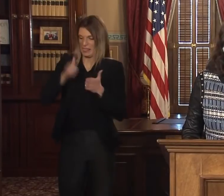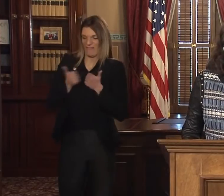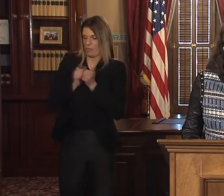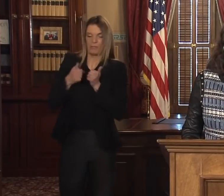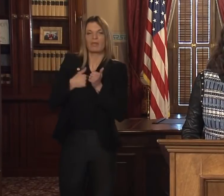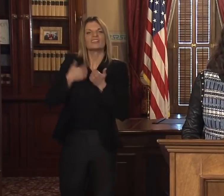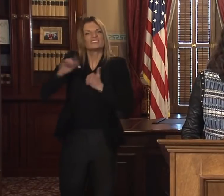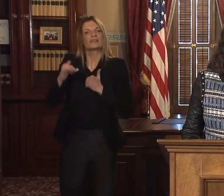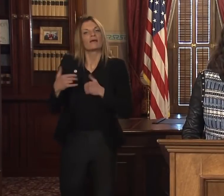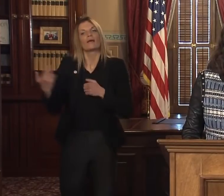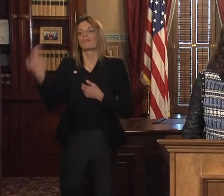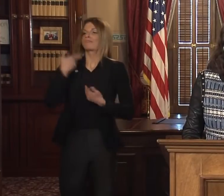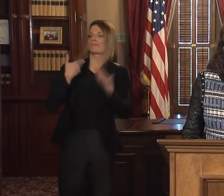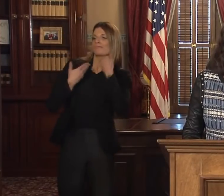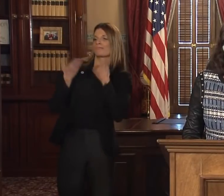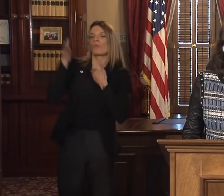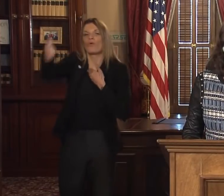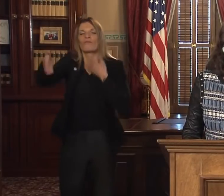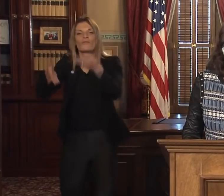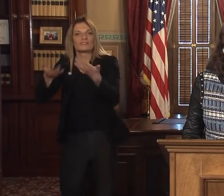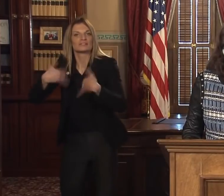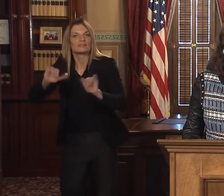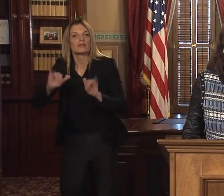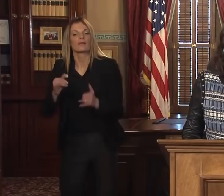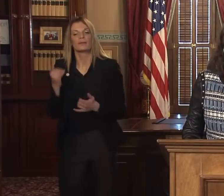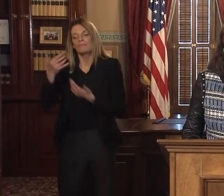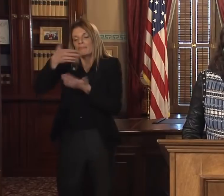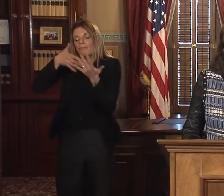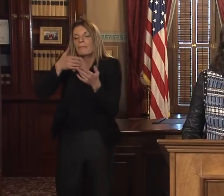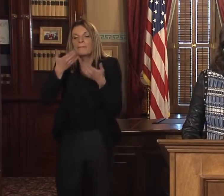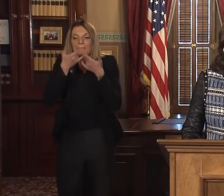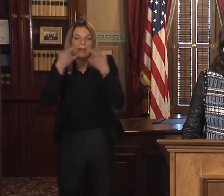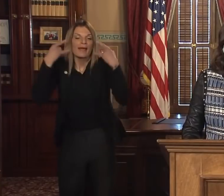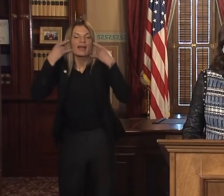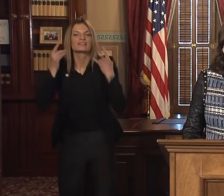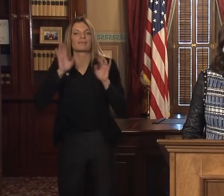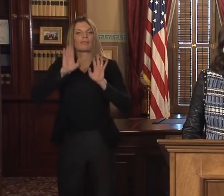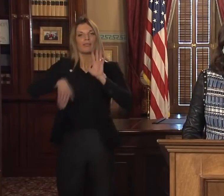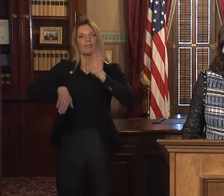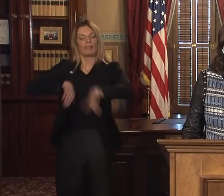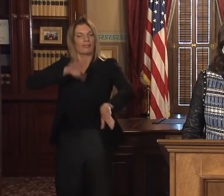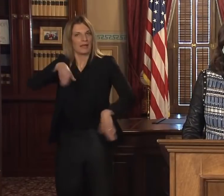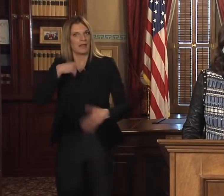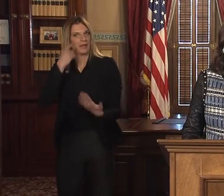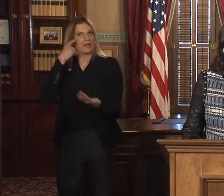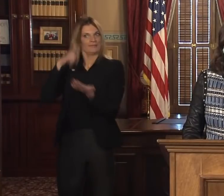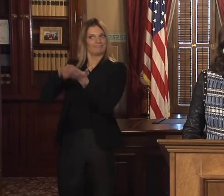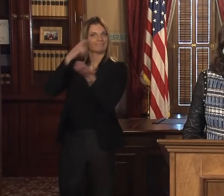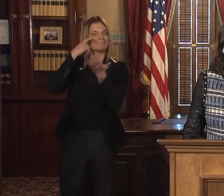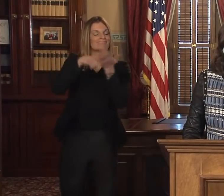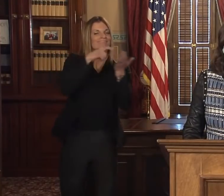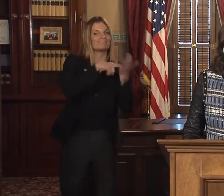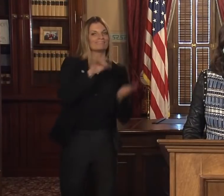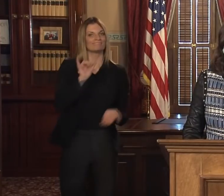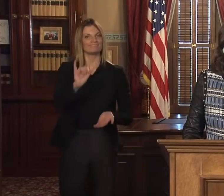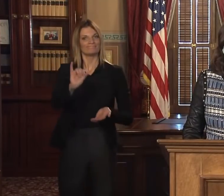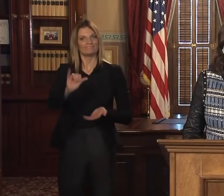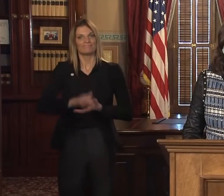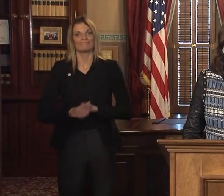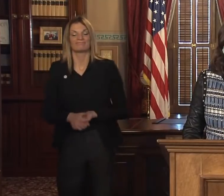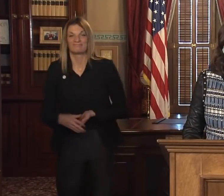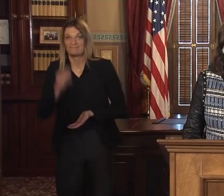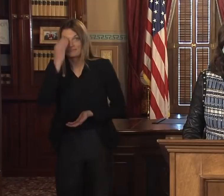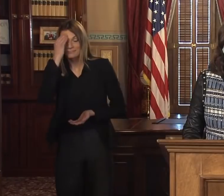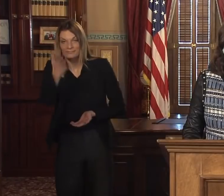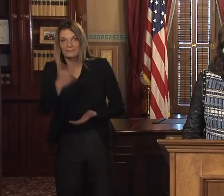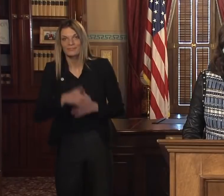wearing our mask when we're having some small groups getting together. You know, every one of us has to really kind